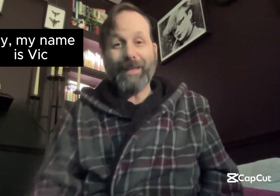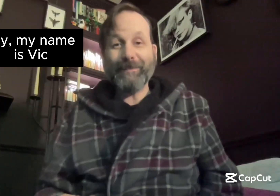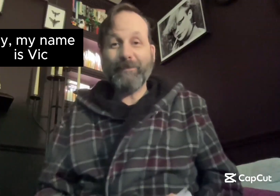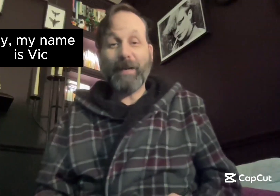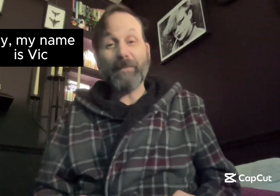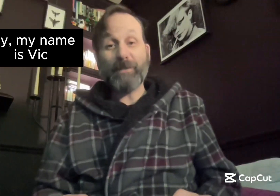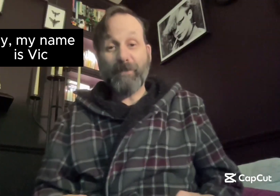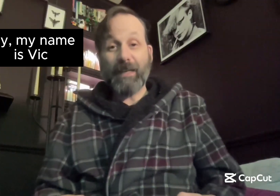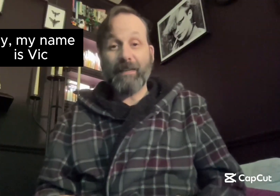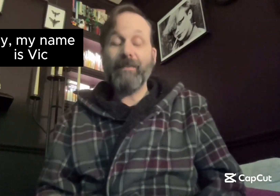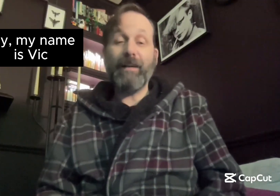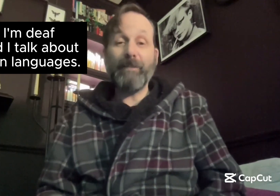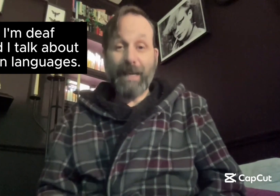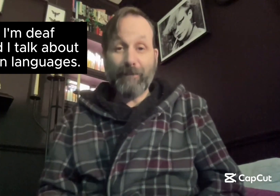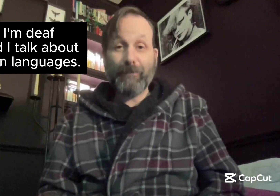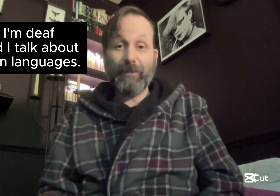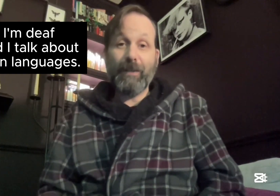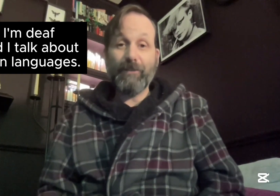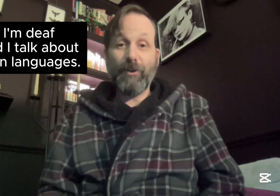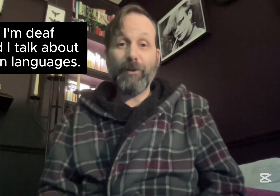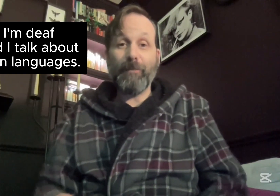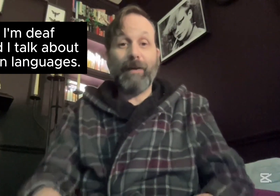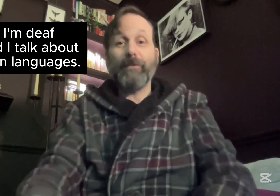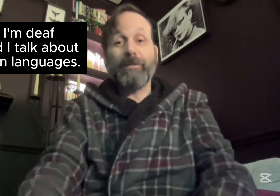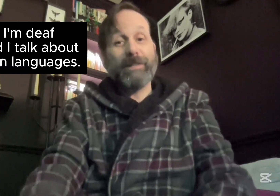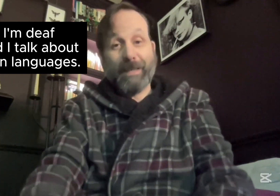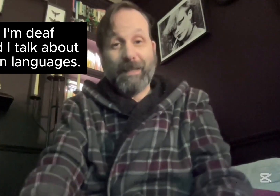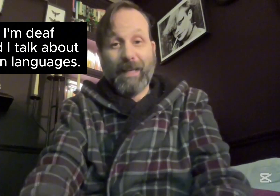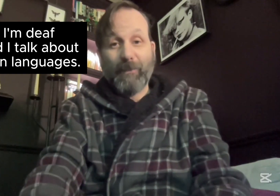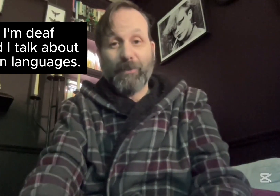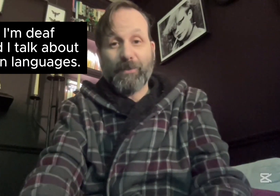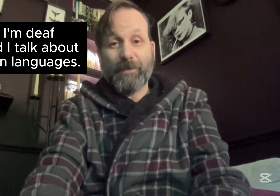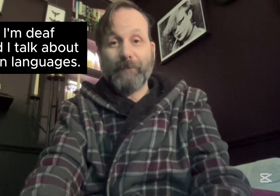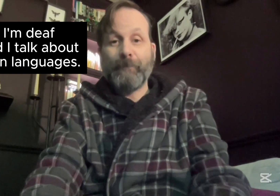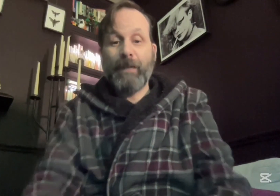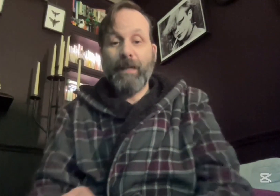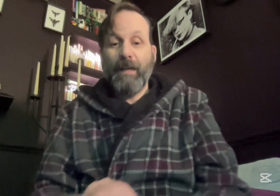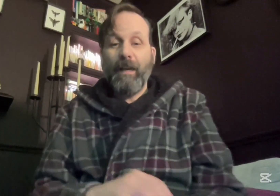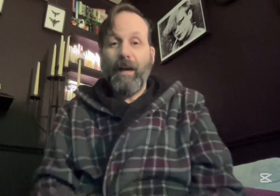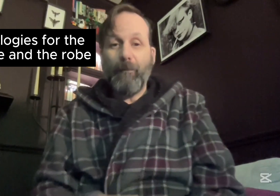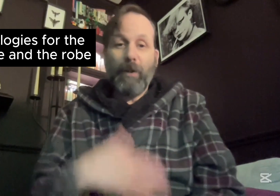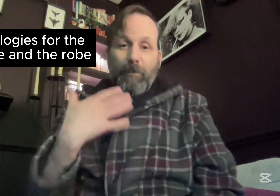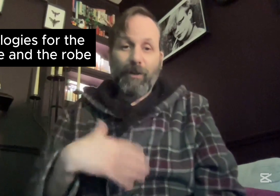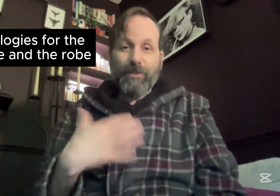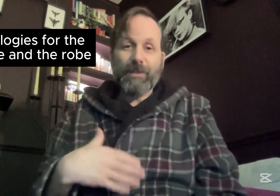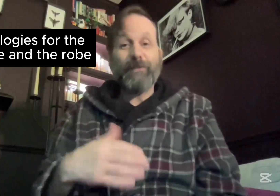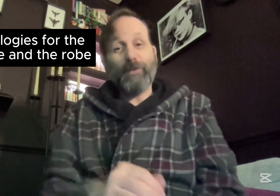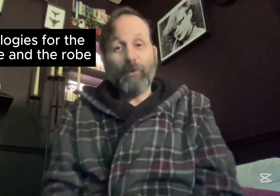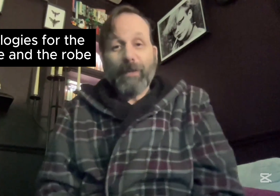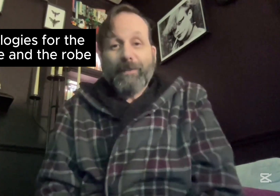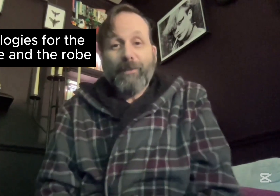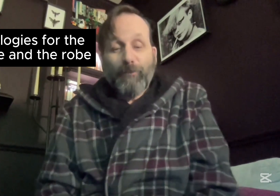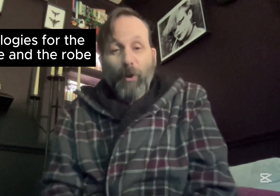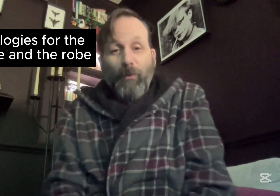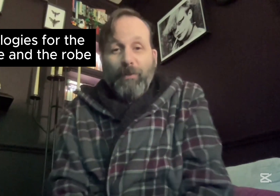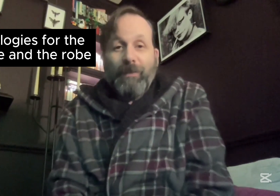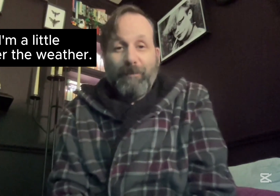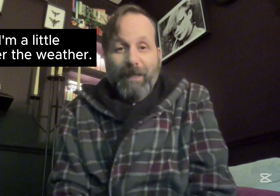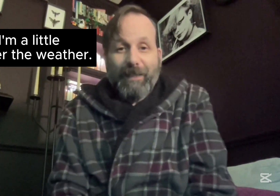Hey, my name is Vic. I'm deaf and I talk about sign languages. Apologies for the voice and the robe. I'm a little